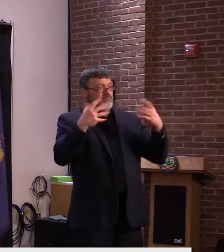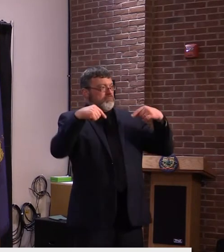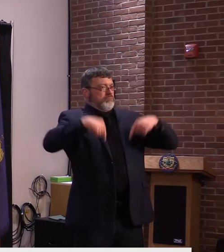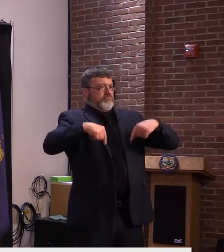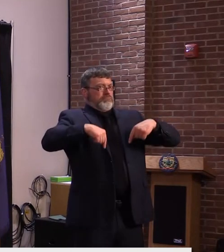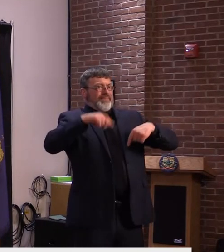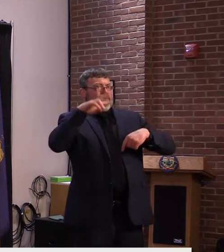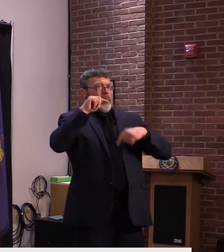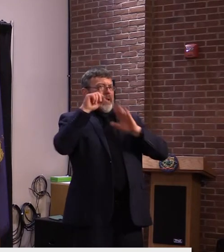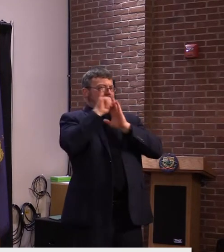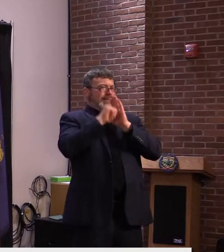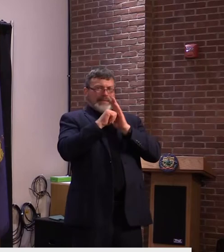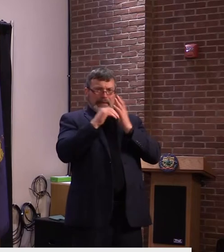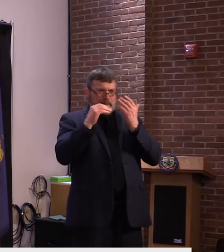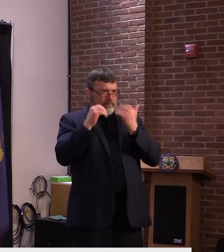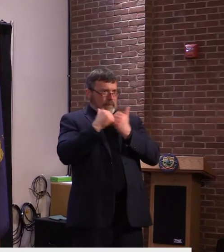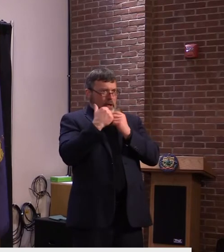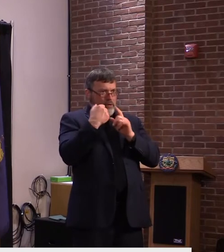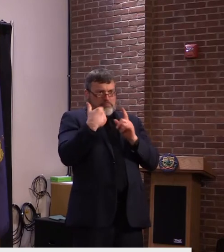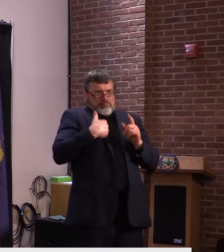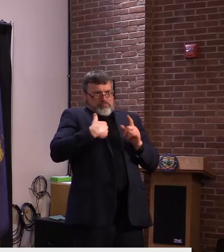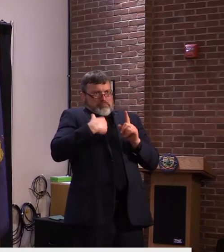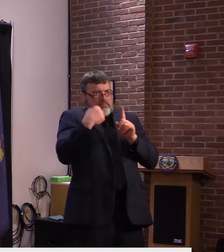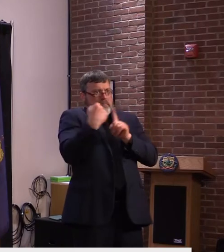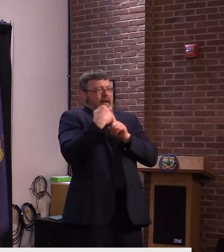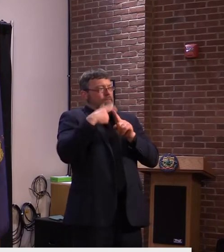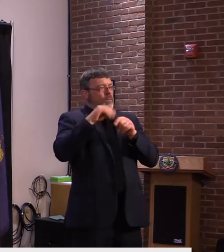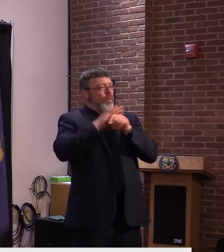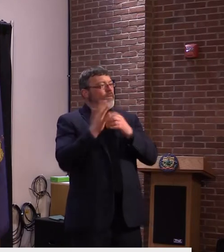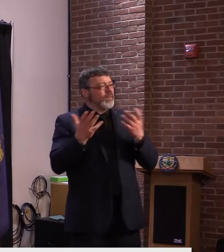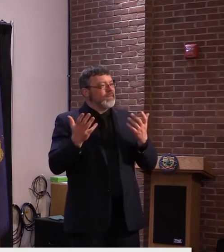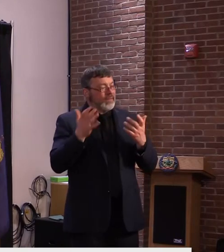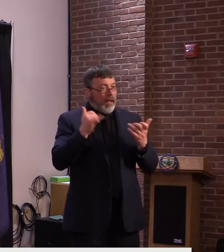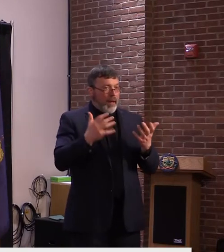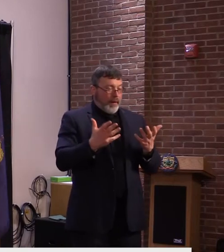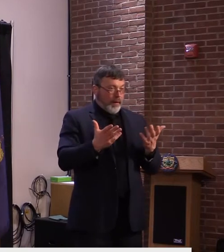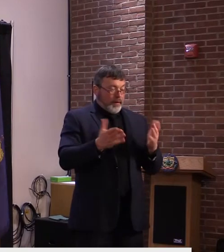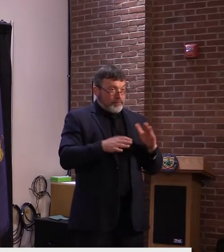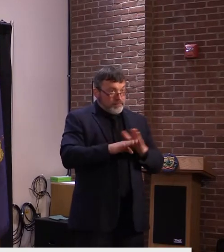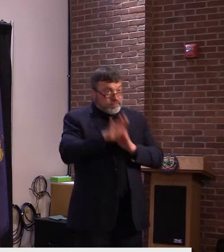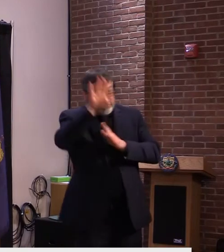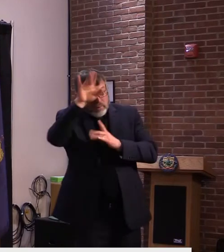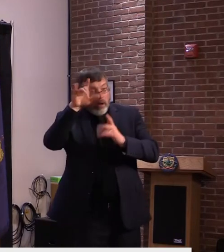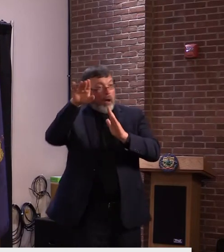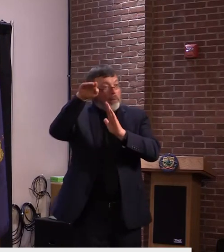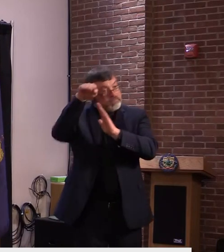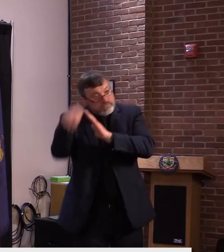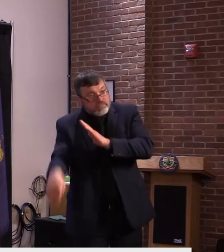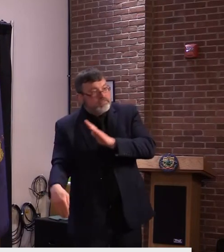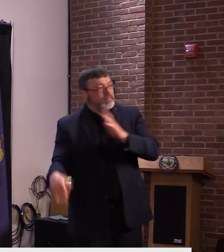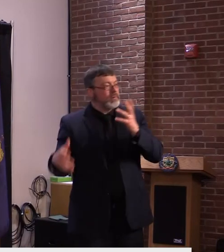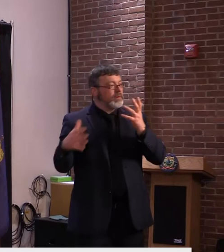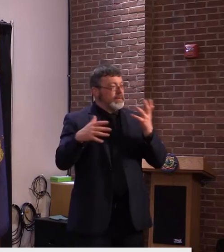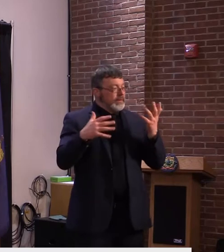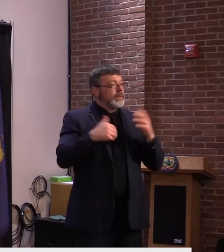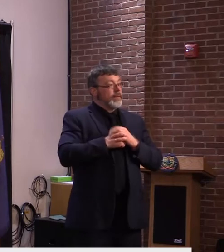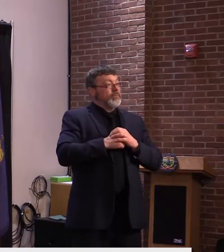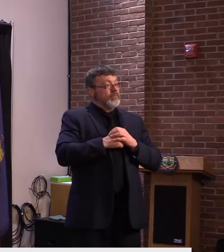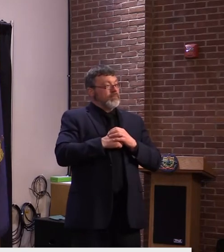about how the uptake of the vaccine has been and what the outcomes have been